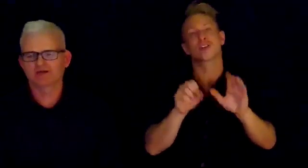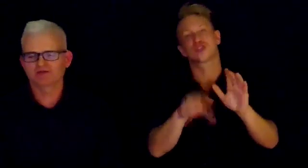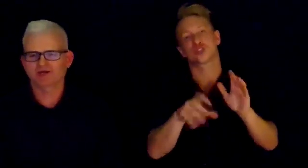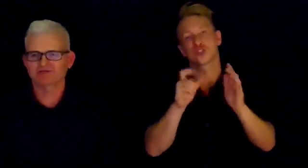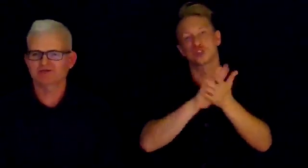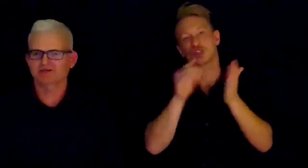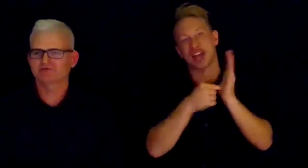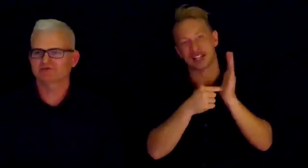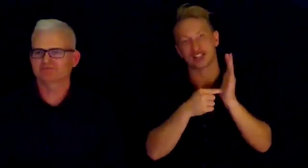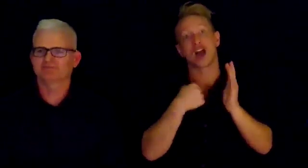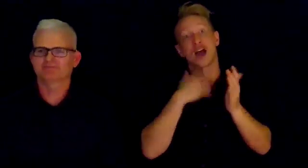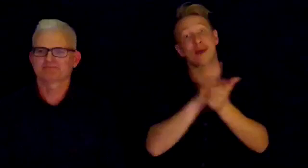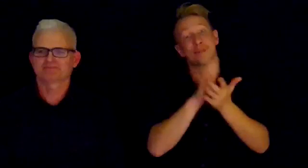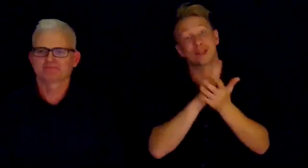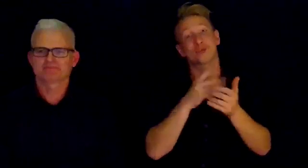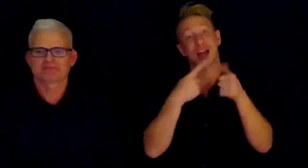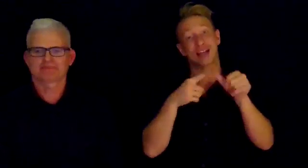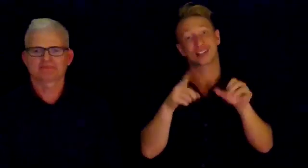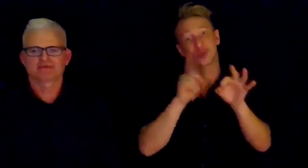to answer any of them.